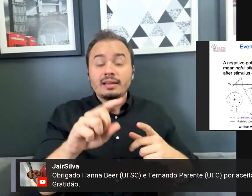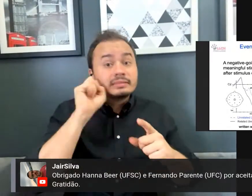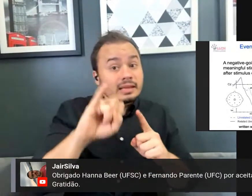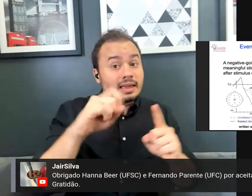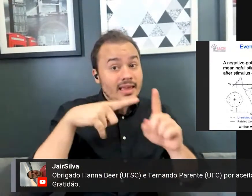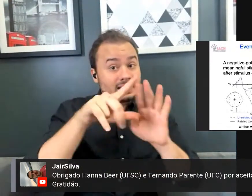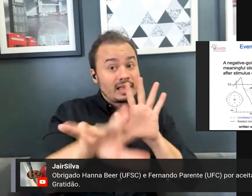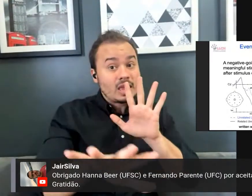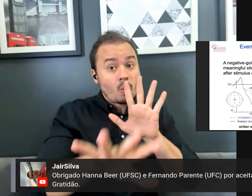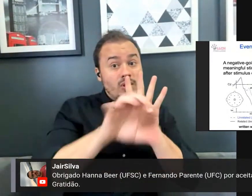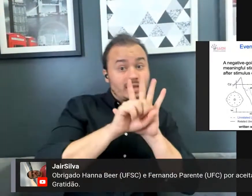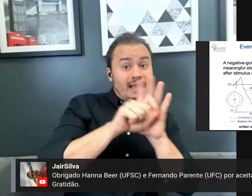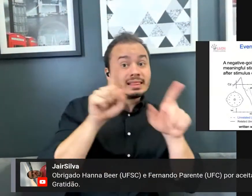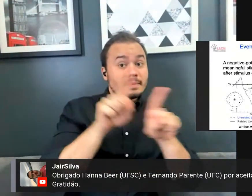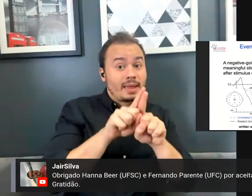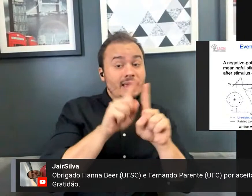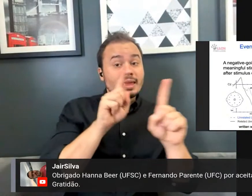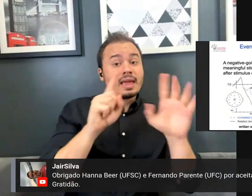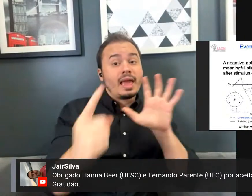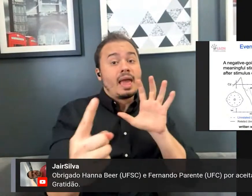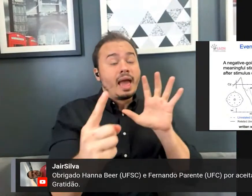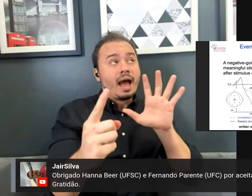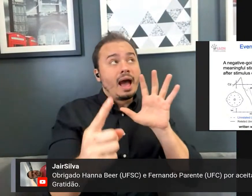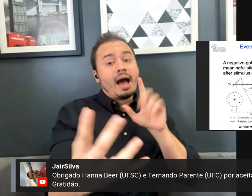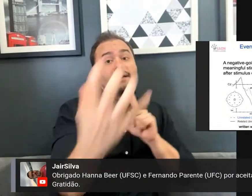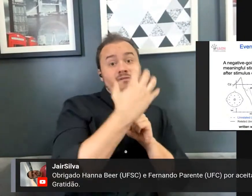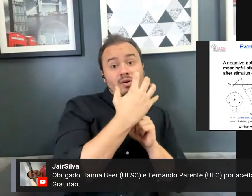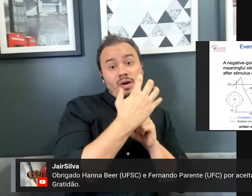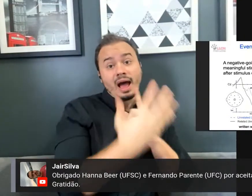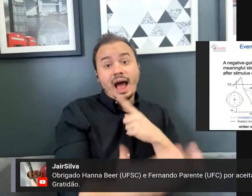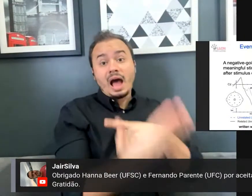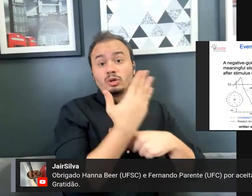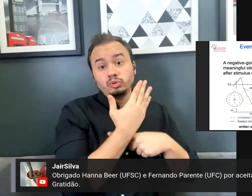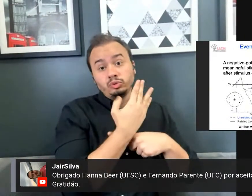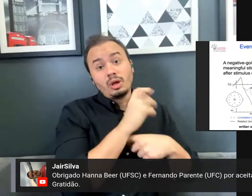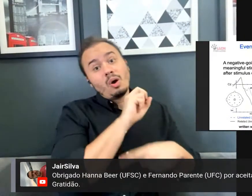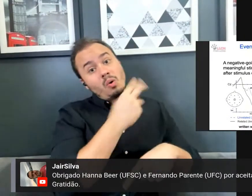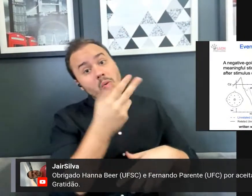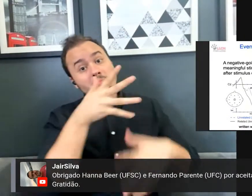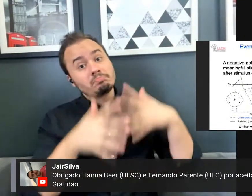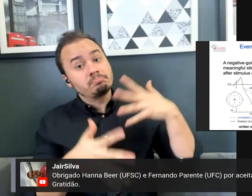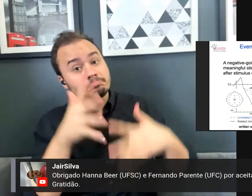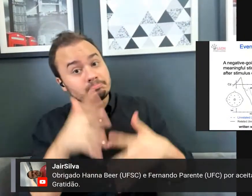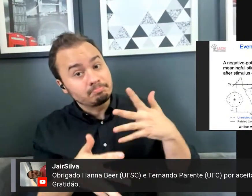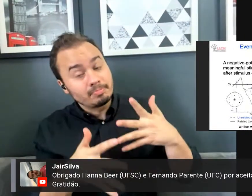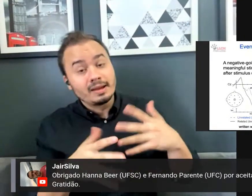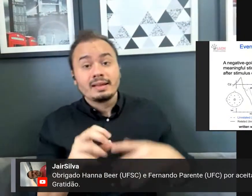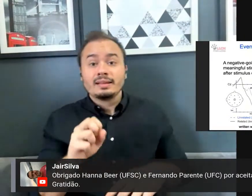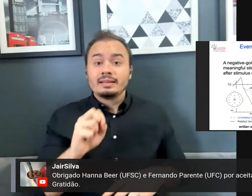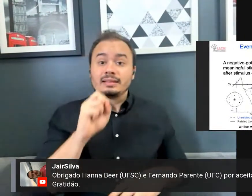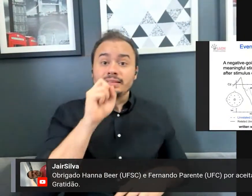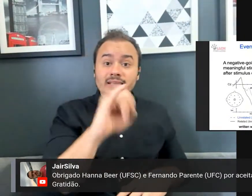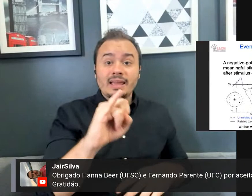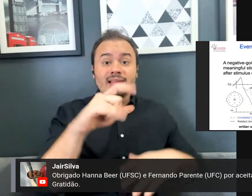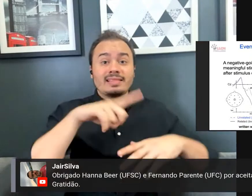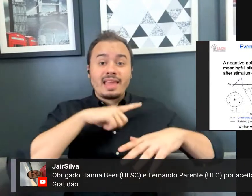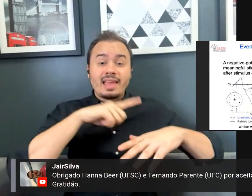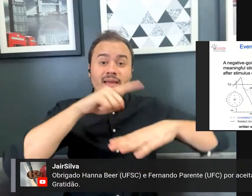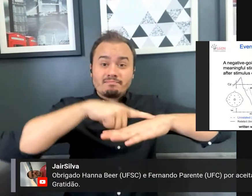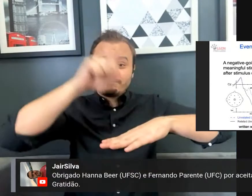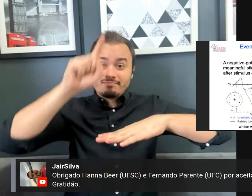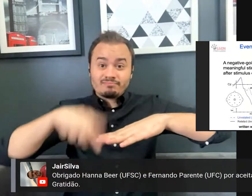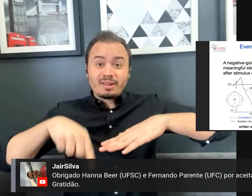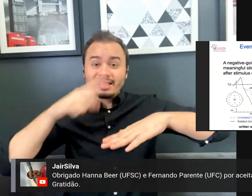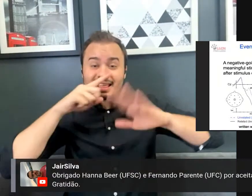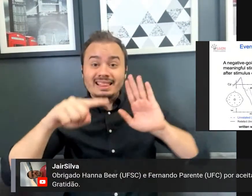maybe they're easier to process, and so you see a more negative response for non-iconic items, or maybe they're